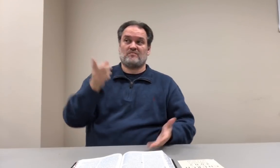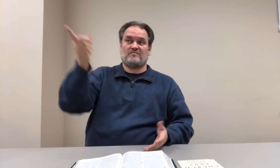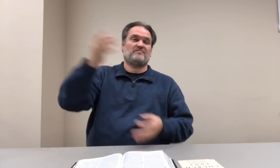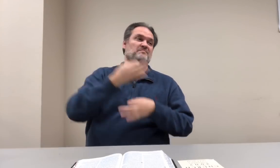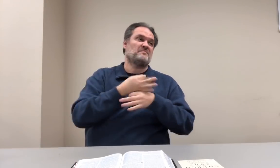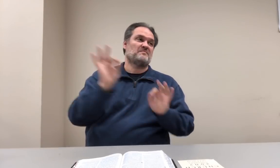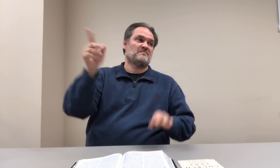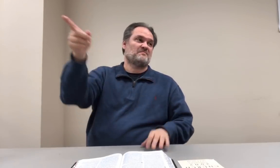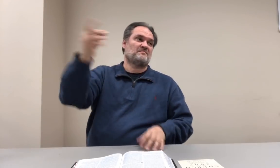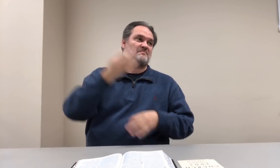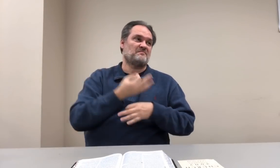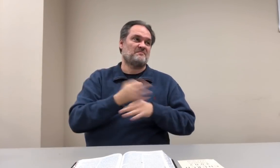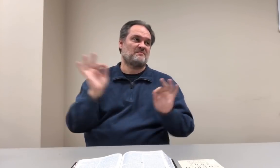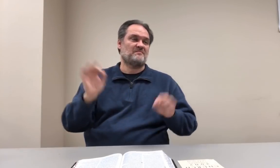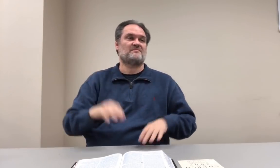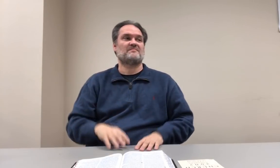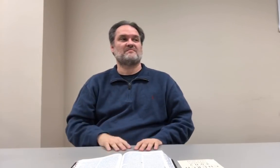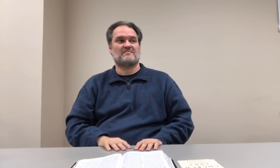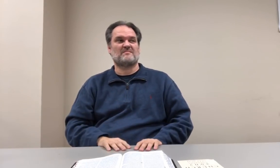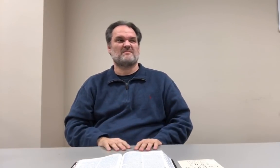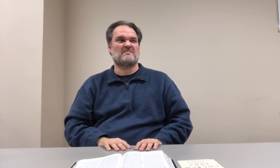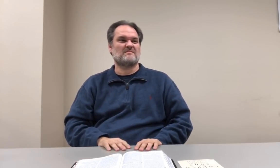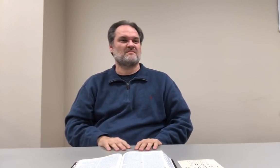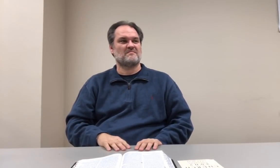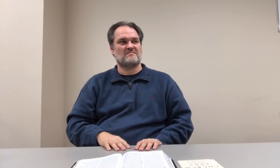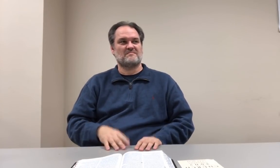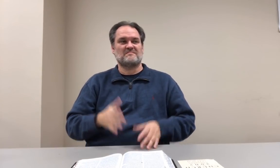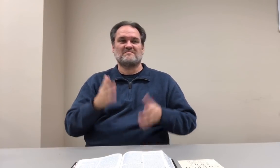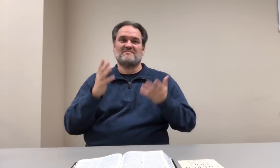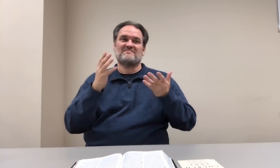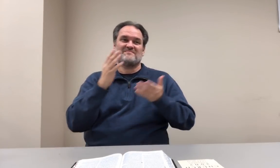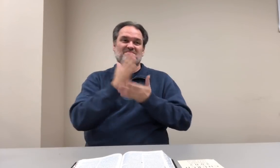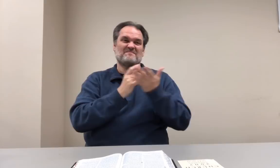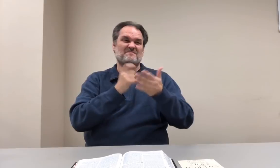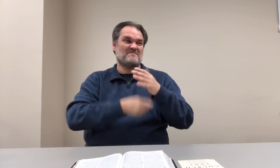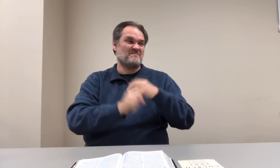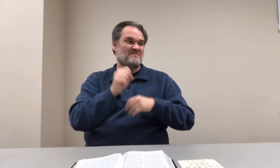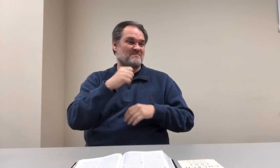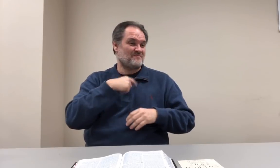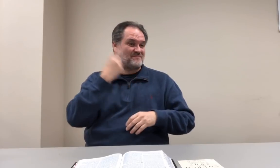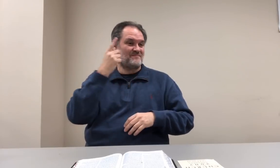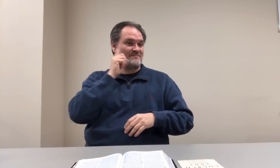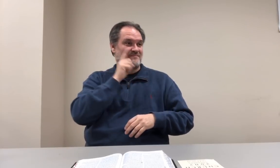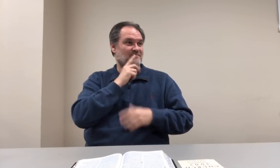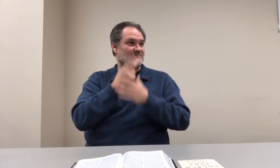25-27 says, of old you laid the foundation of the earth, and the heavens are the work of your hands.